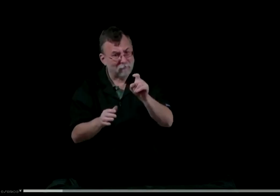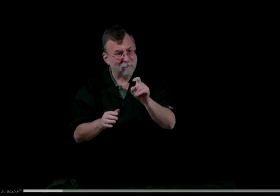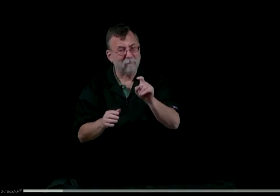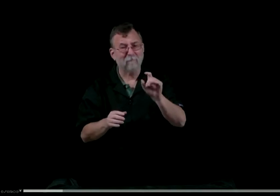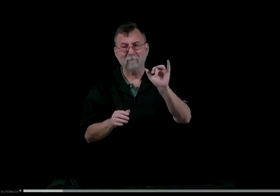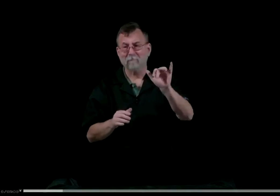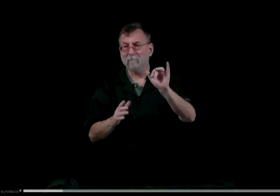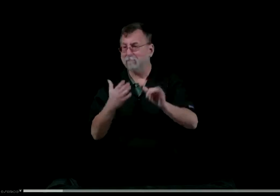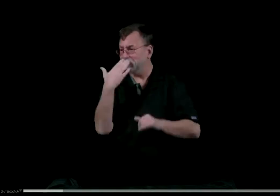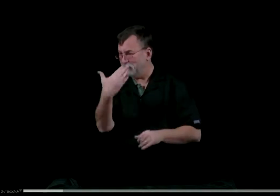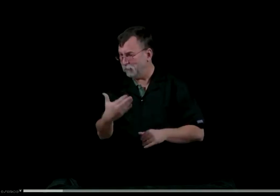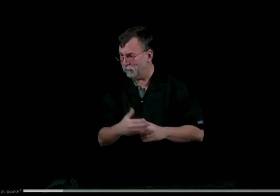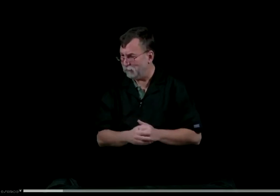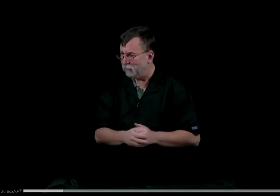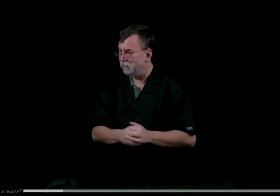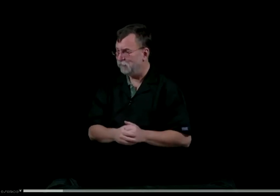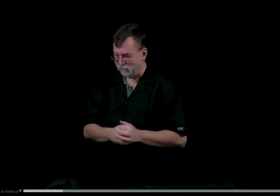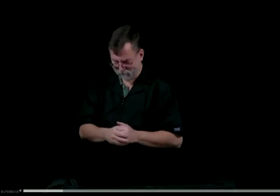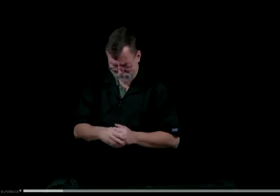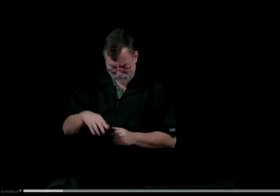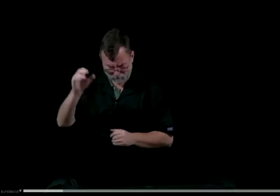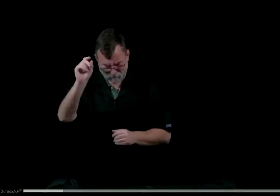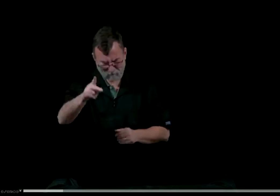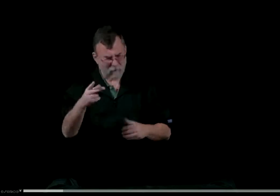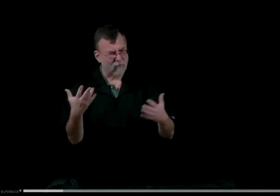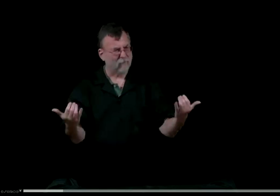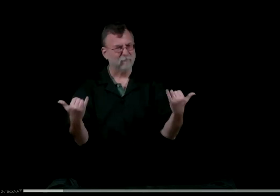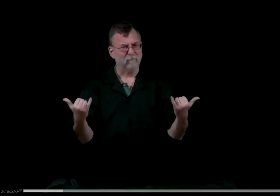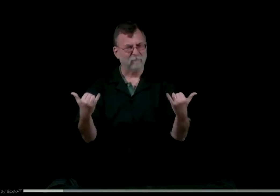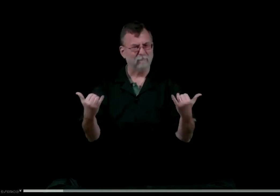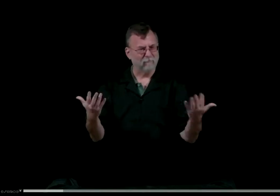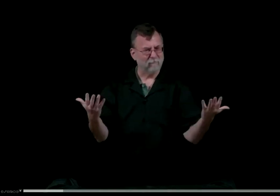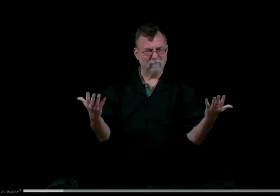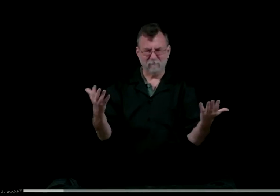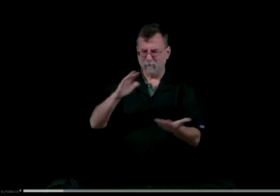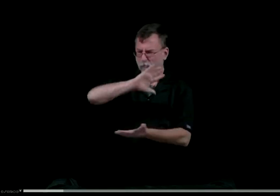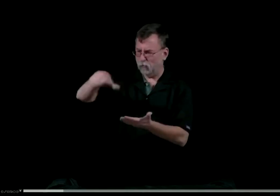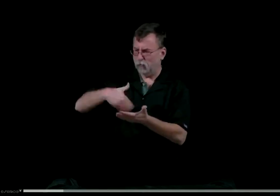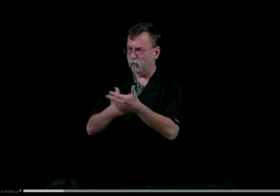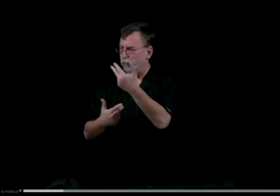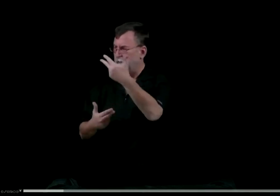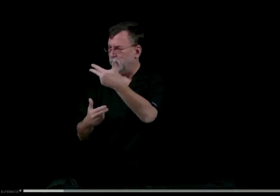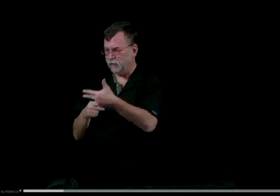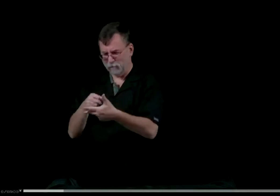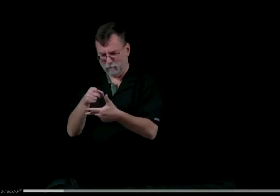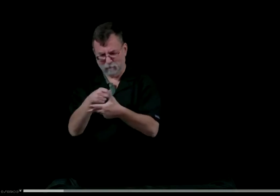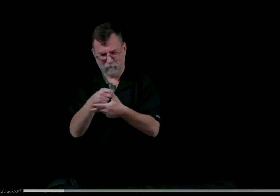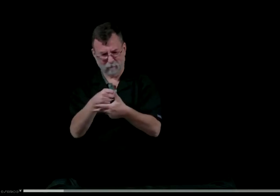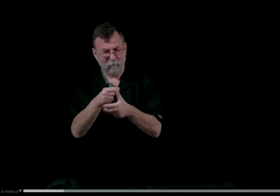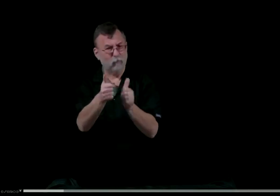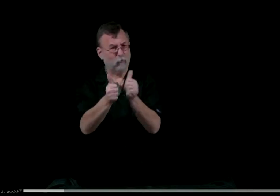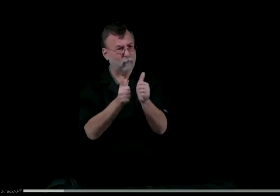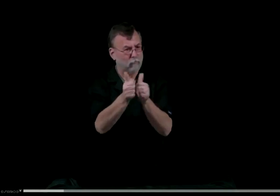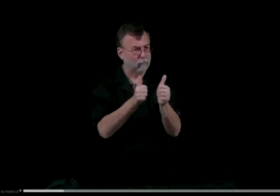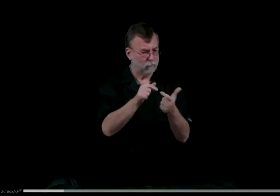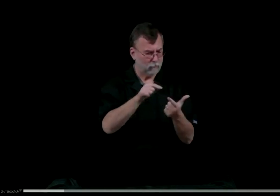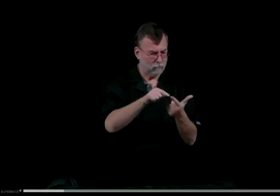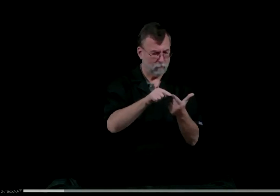Okay, so for Jesus, okay, yeah, that's good. Okay, so now all of those three pictures together. We have the